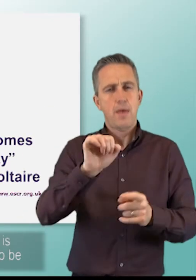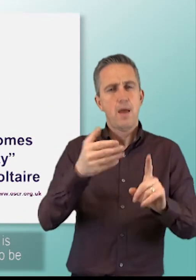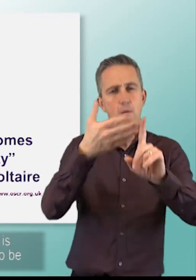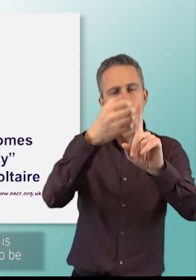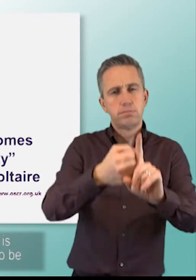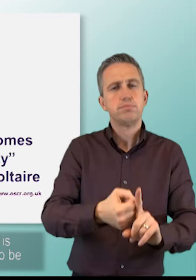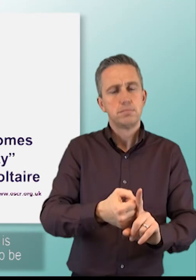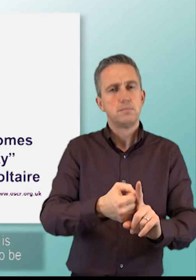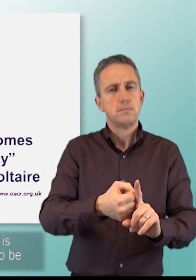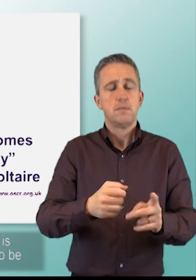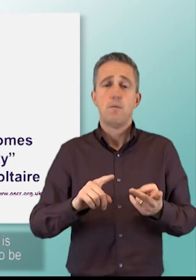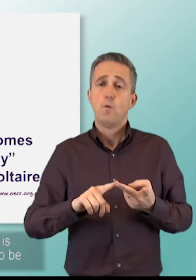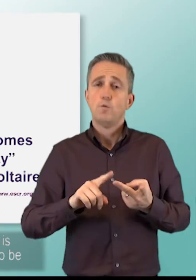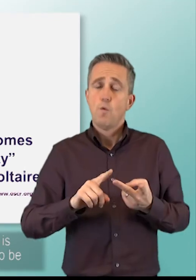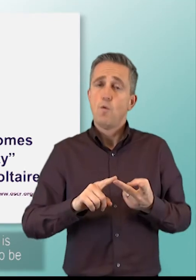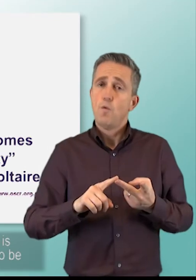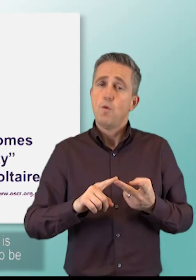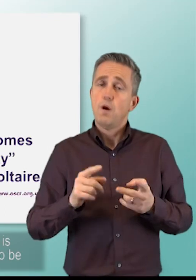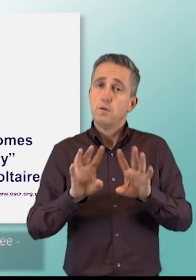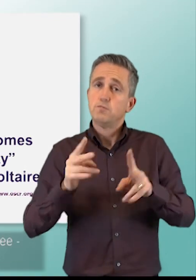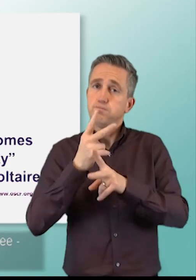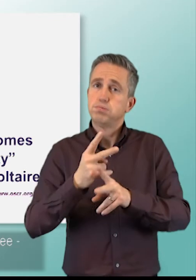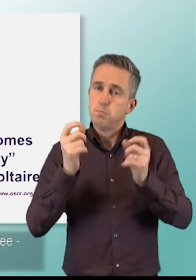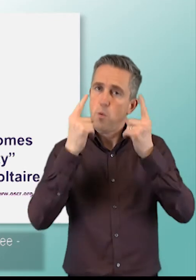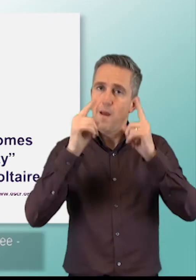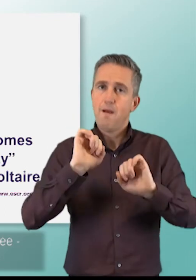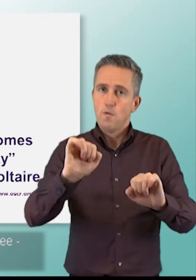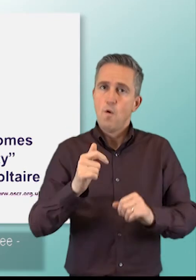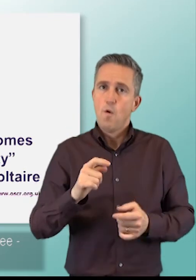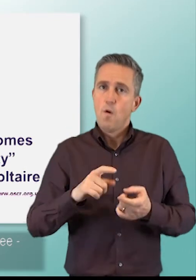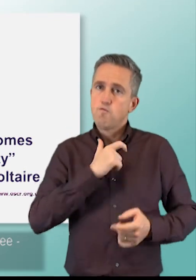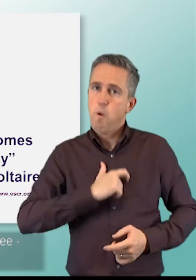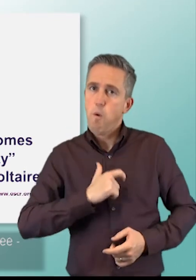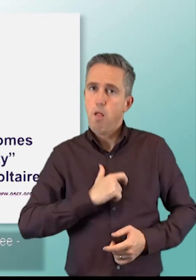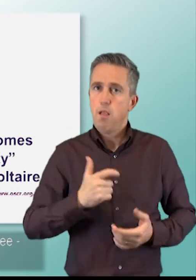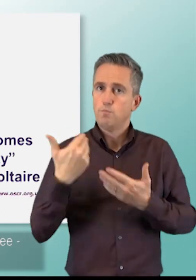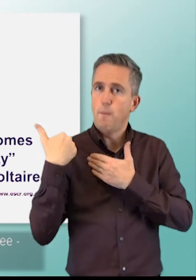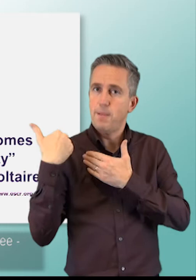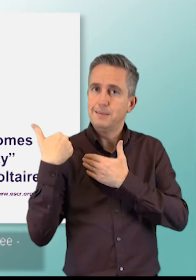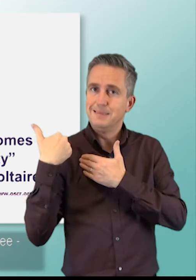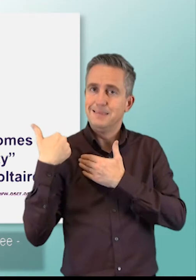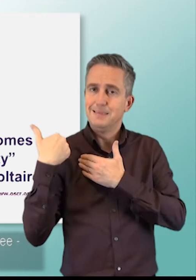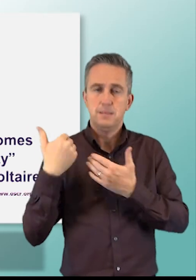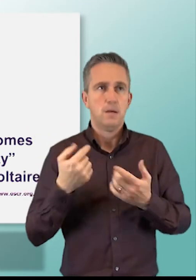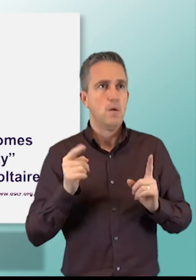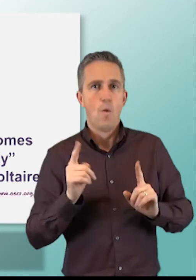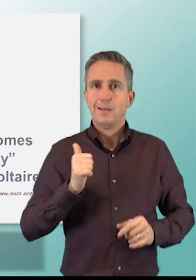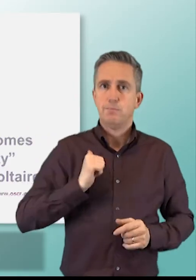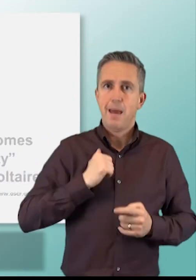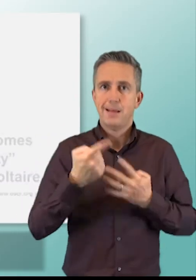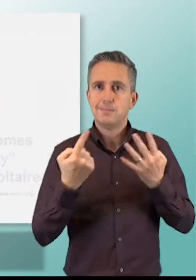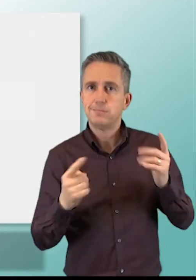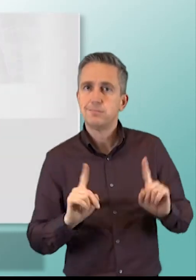aiming to do. But it's also really necessary to be very clear on what comes with being a charity trustee. What are the practical implications of